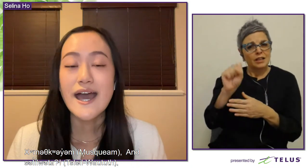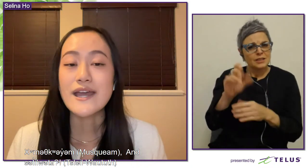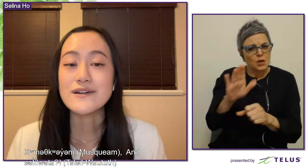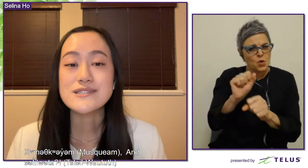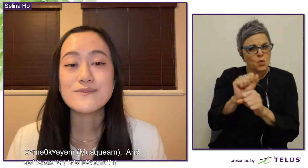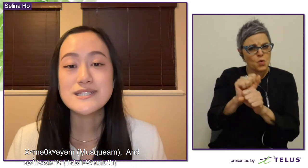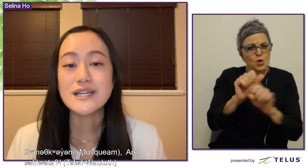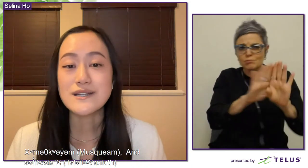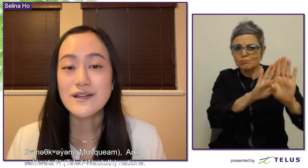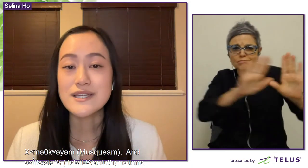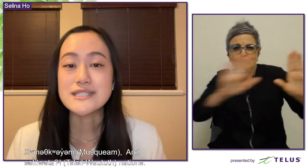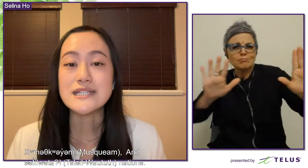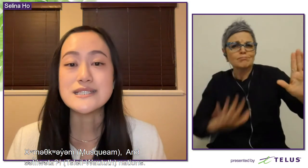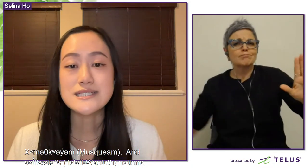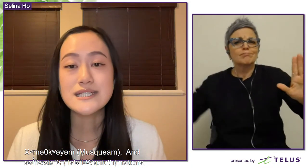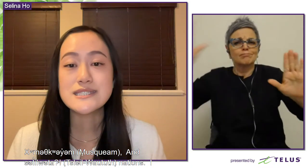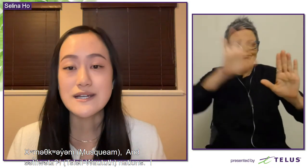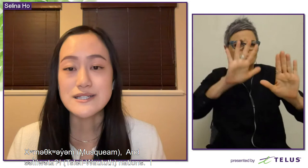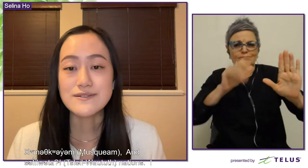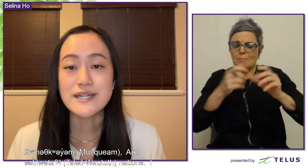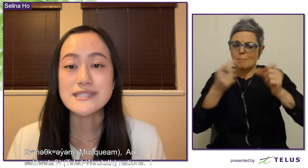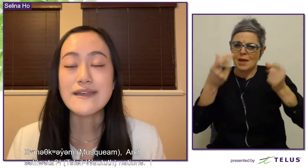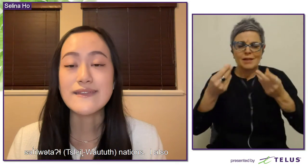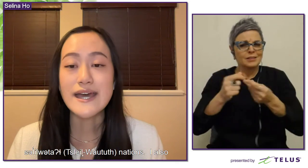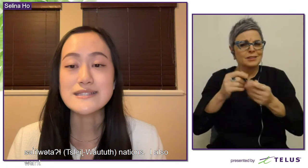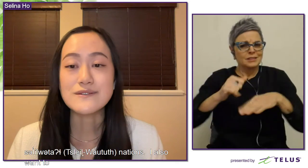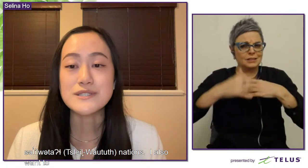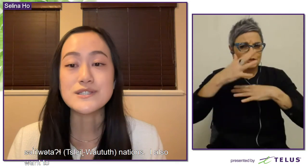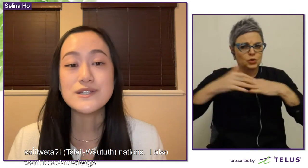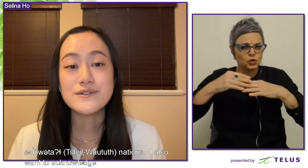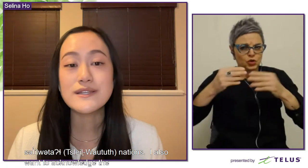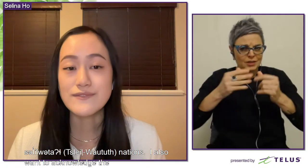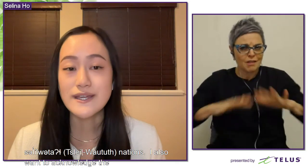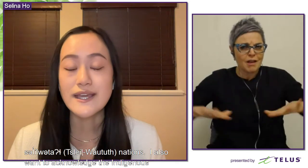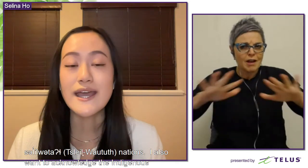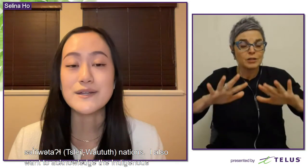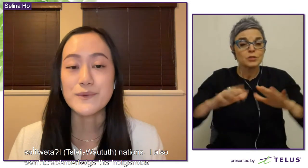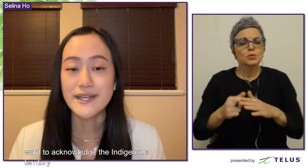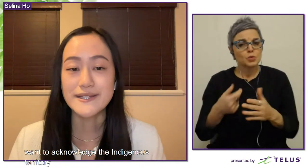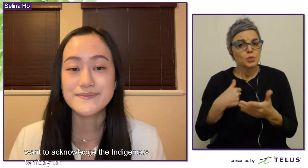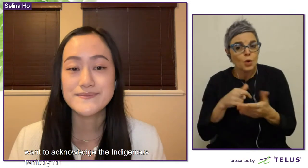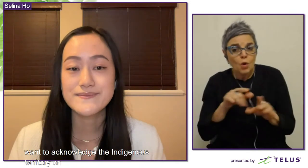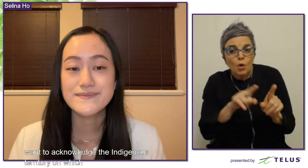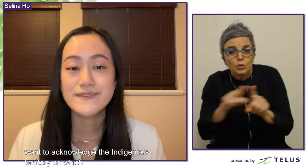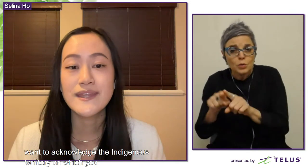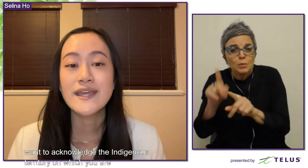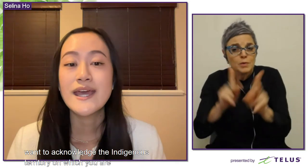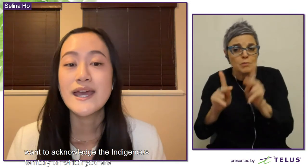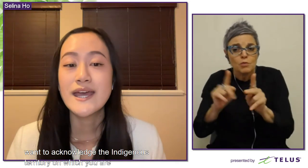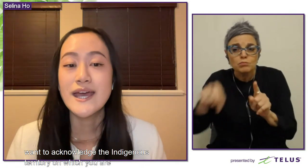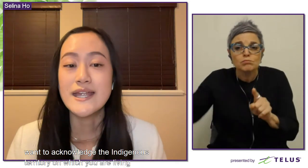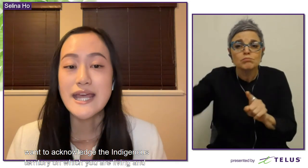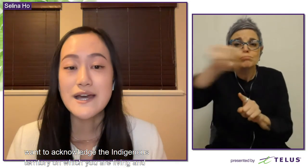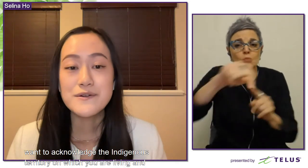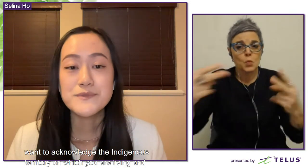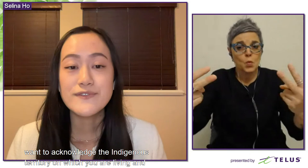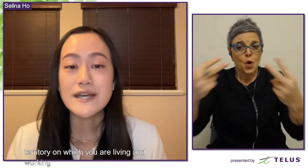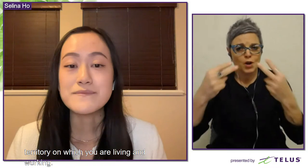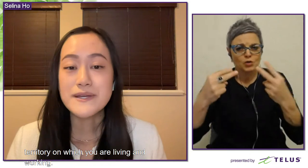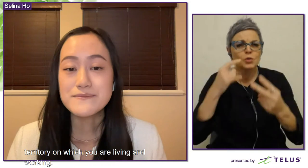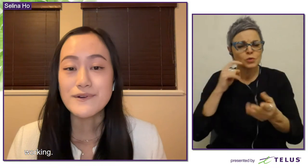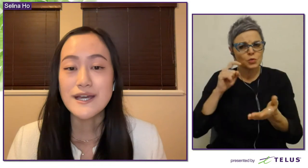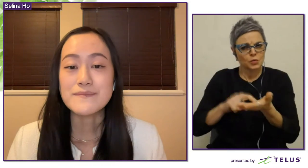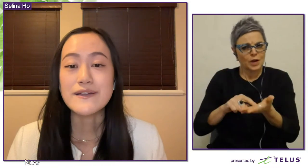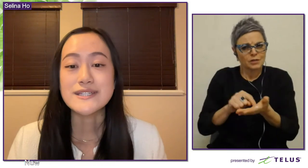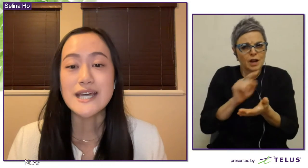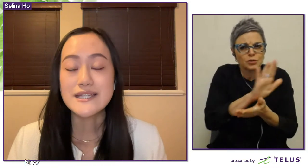session, I also want to acknowledge the Indigenous territories and lands on which you are living and working. Now, moving